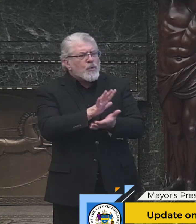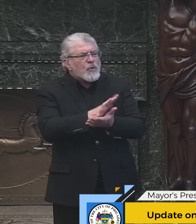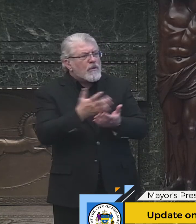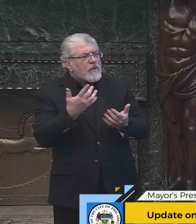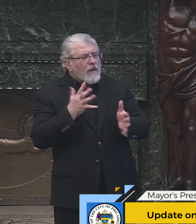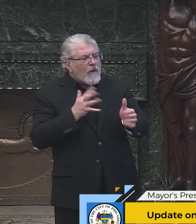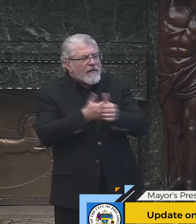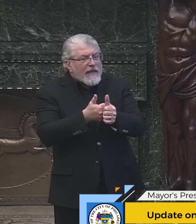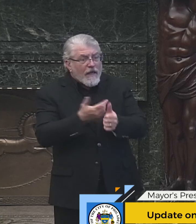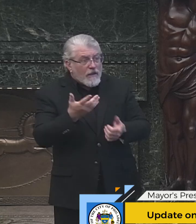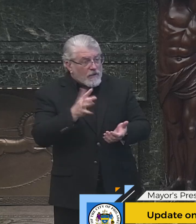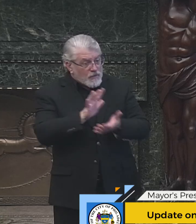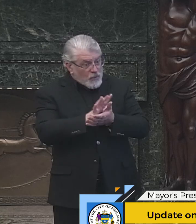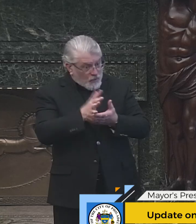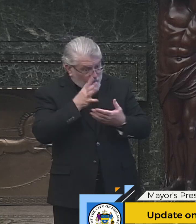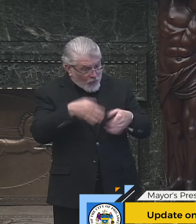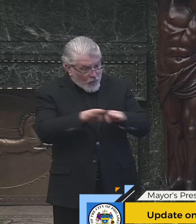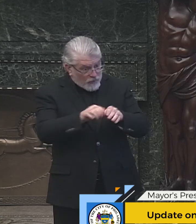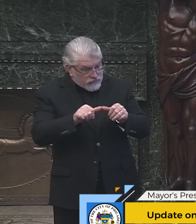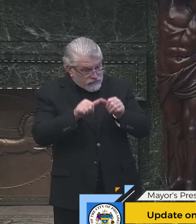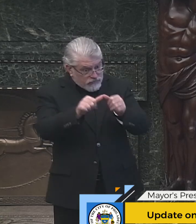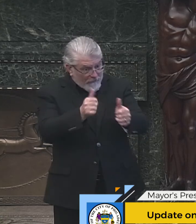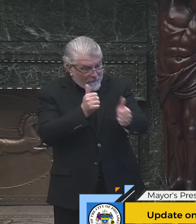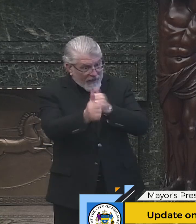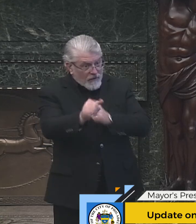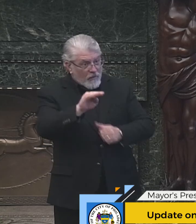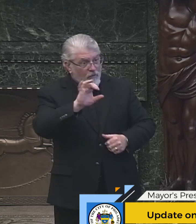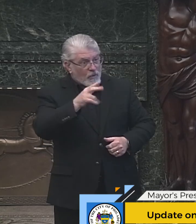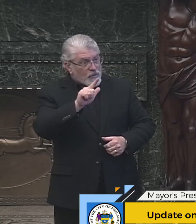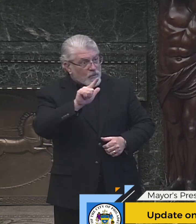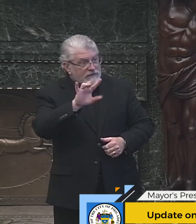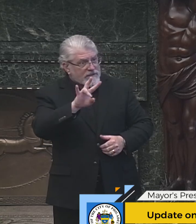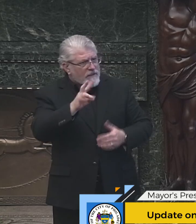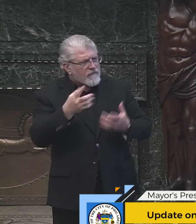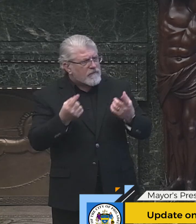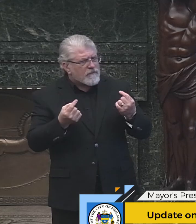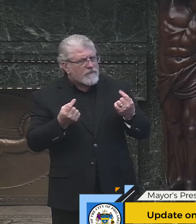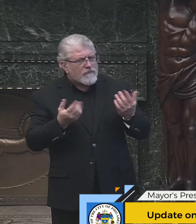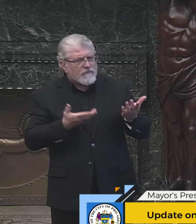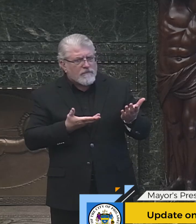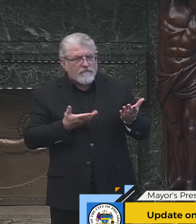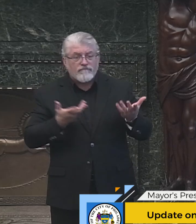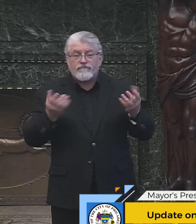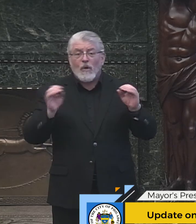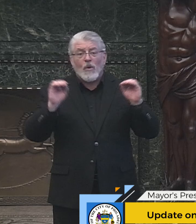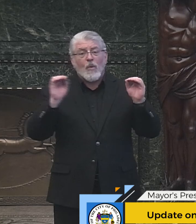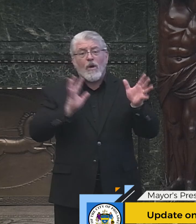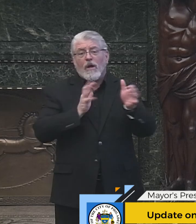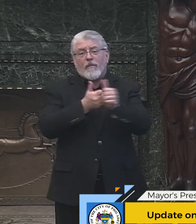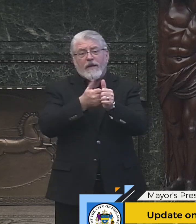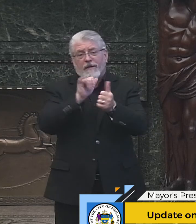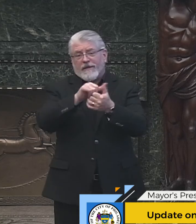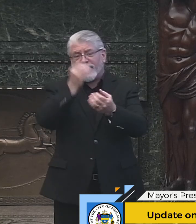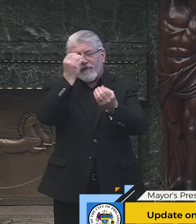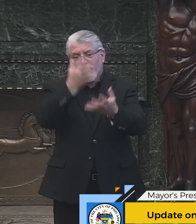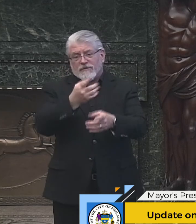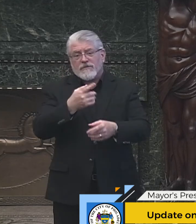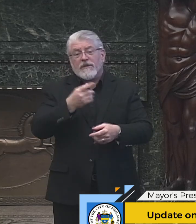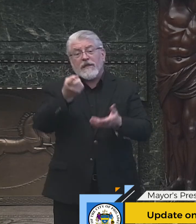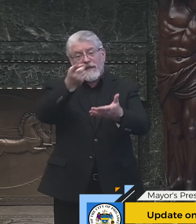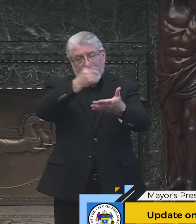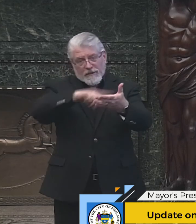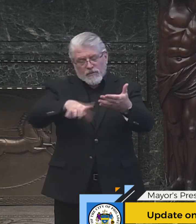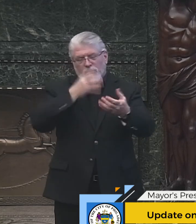do expect to provide updates next week. Okay, thank you. We have one more question from